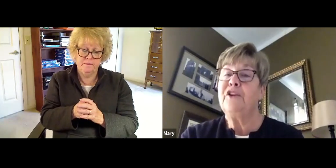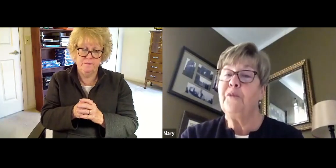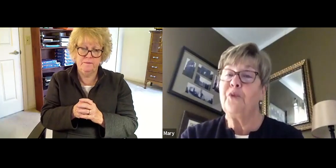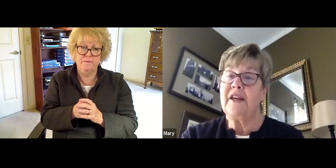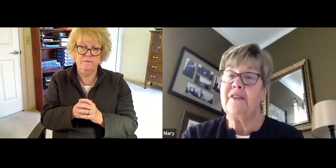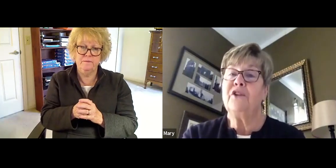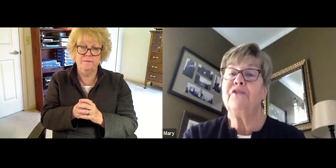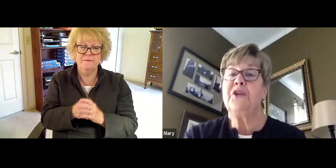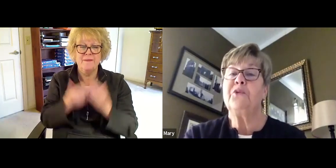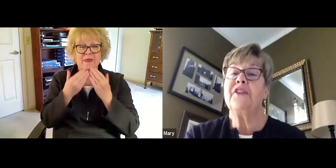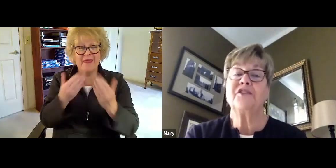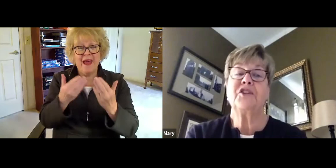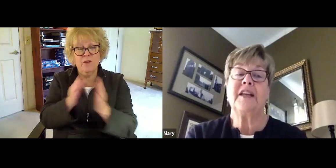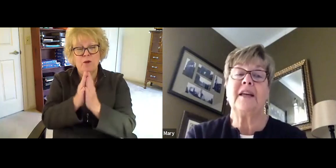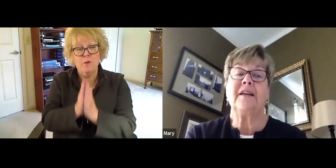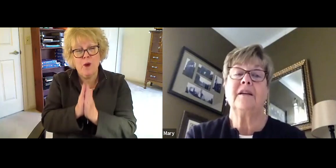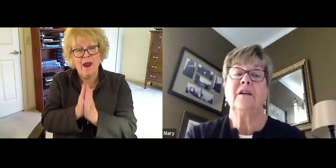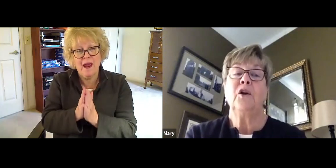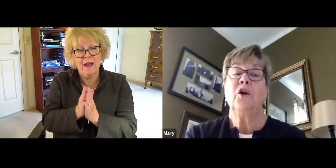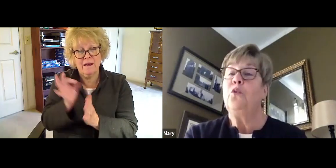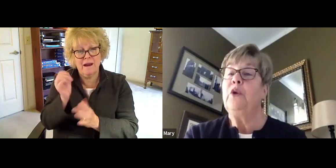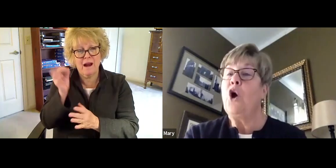Thank you for praying the novena with us today.